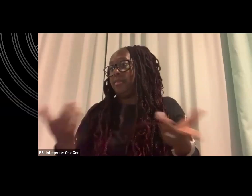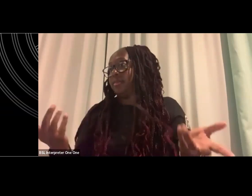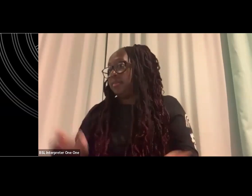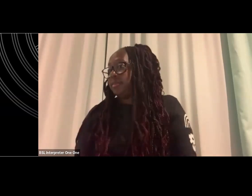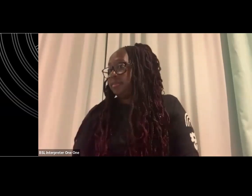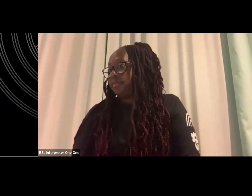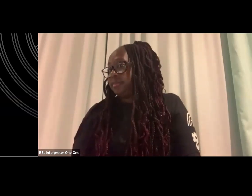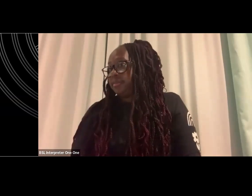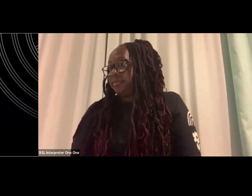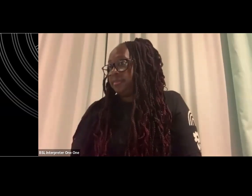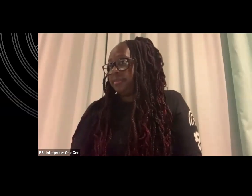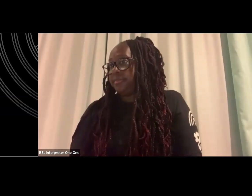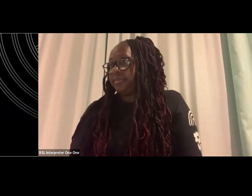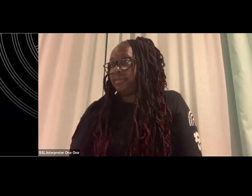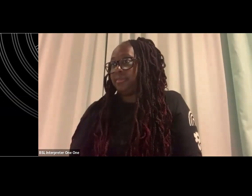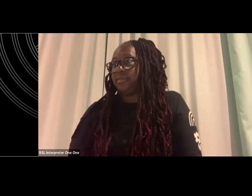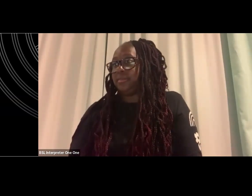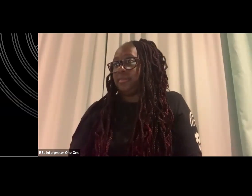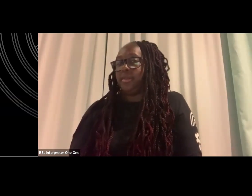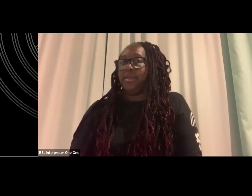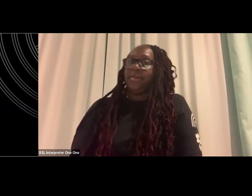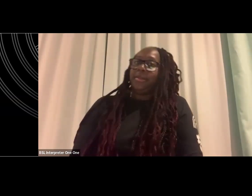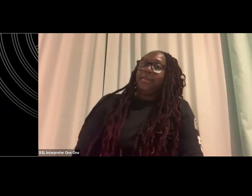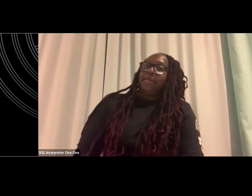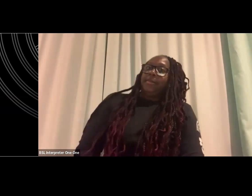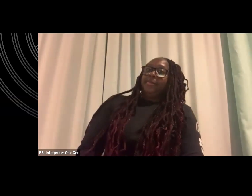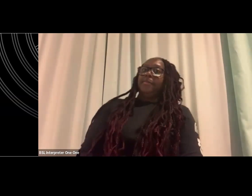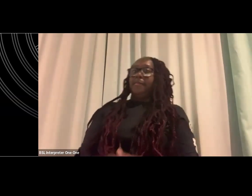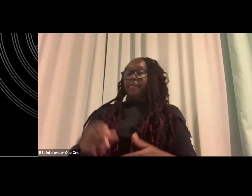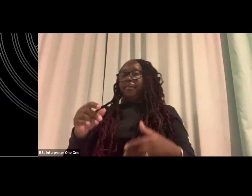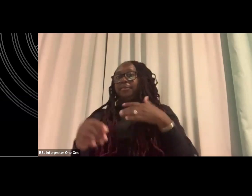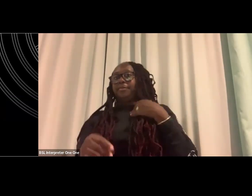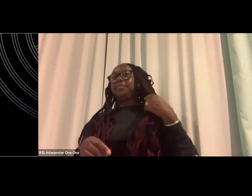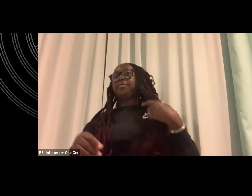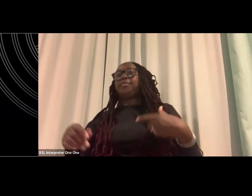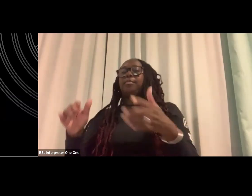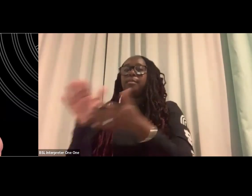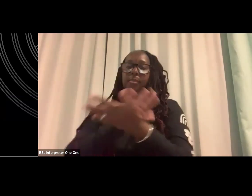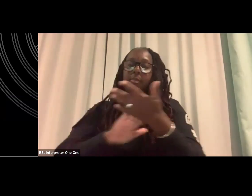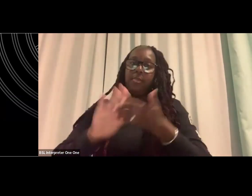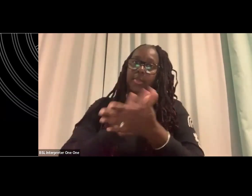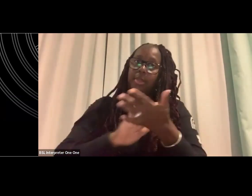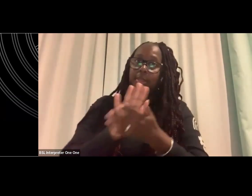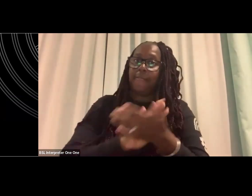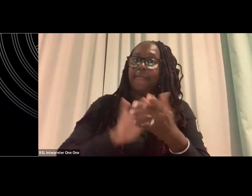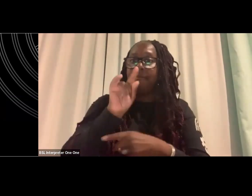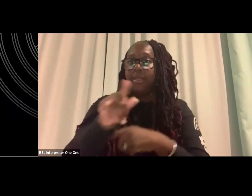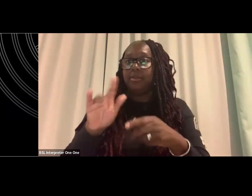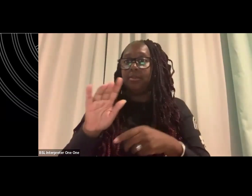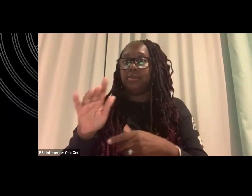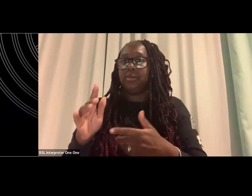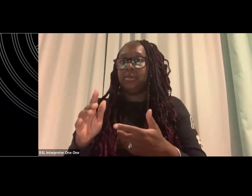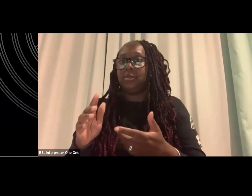policy outcomes are going to come from having solutions which intersect with all of the